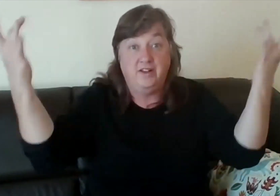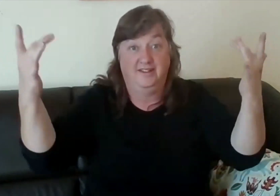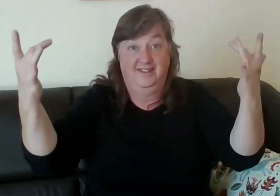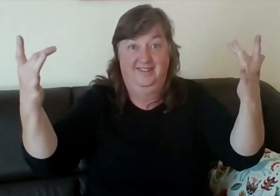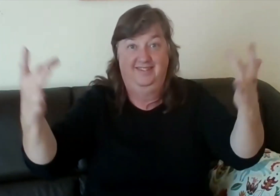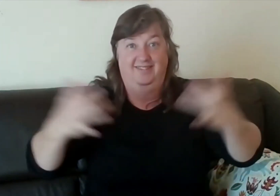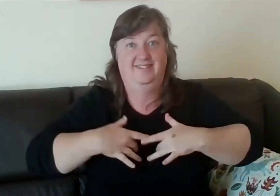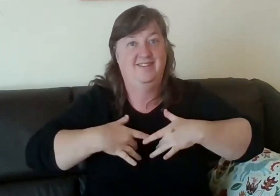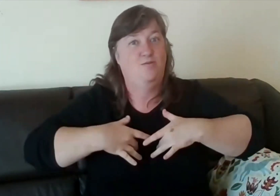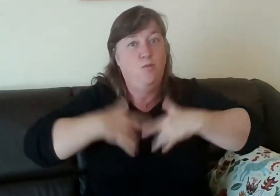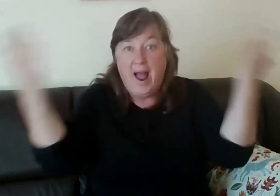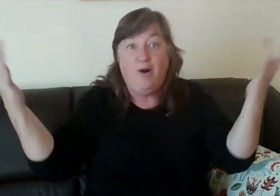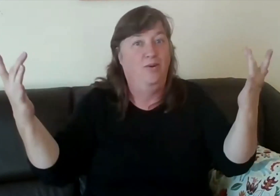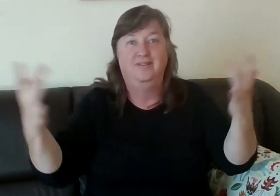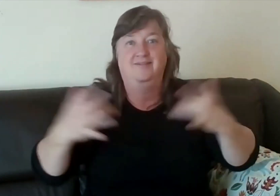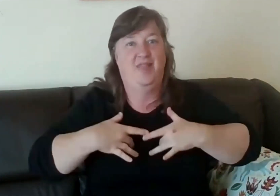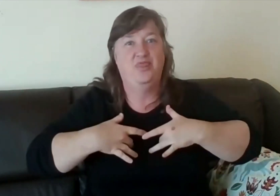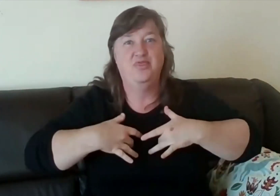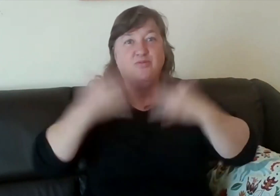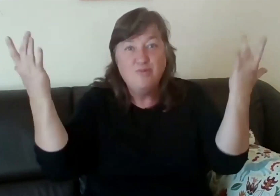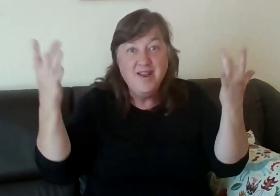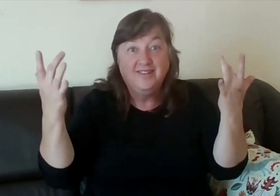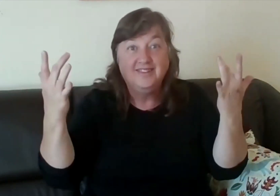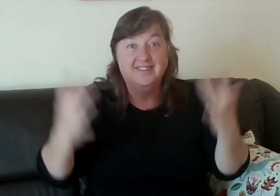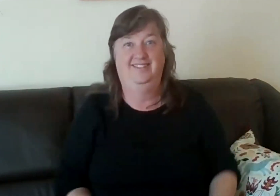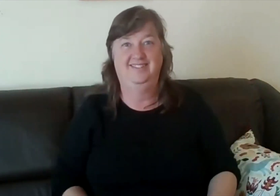Thrilled. Wow. Thrilled.